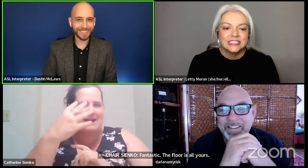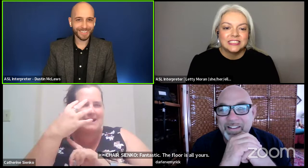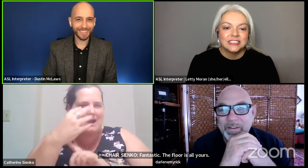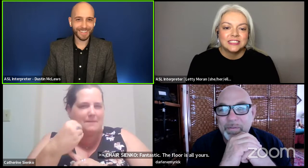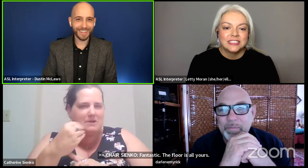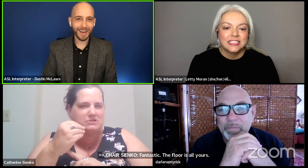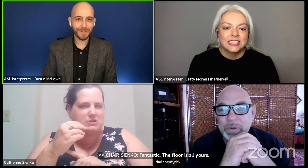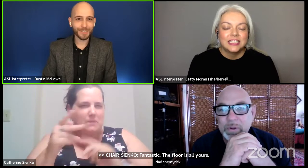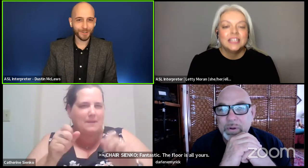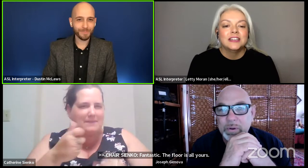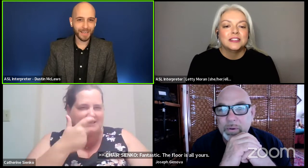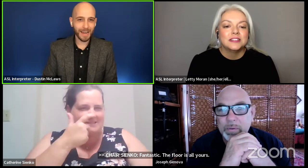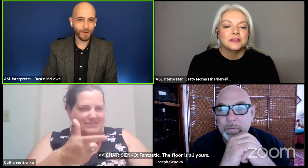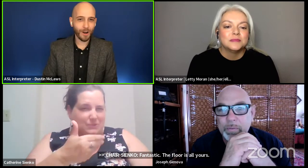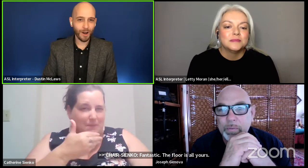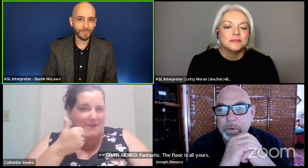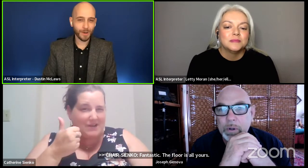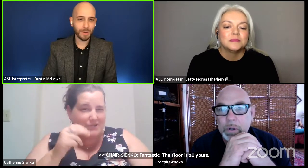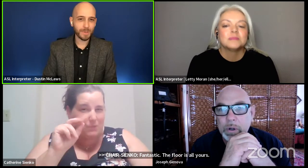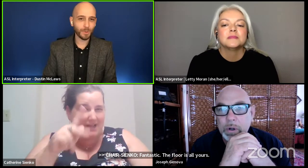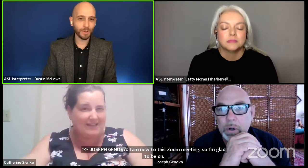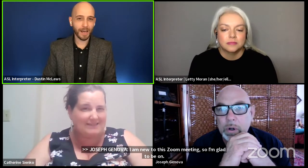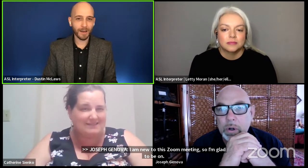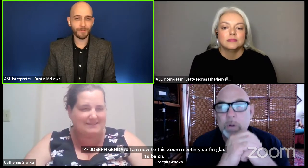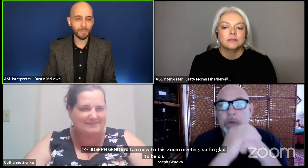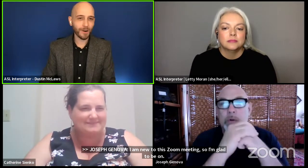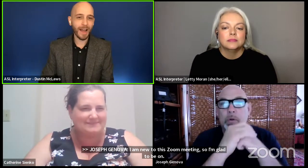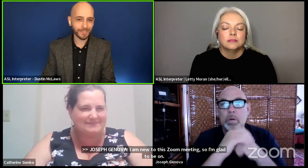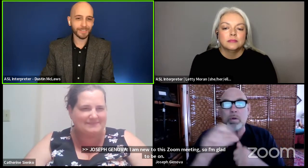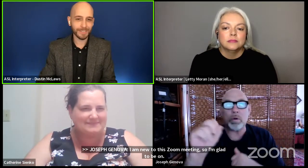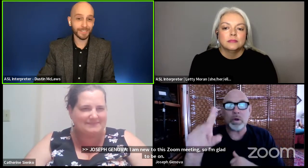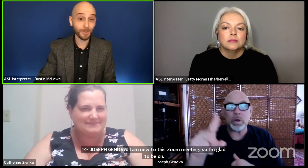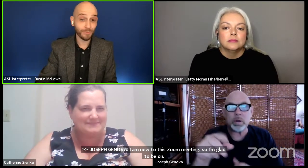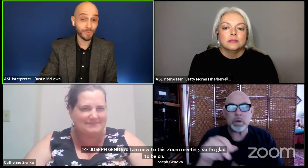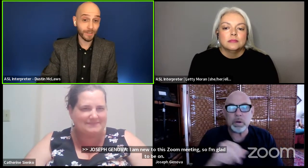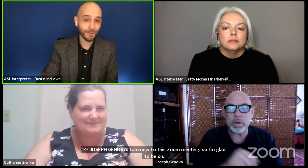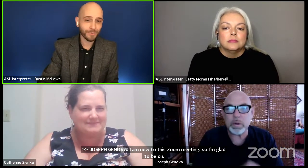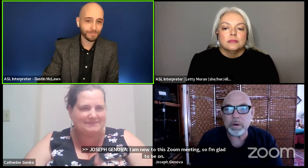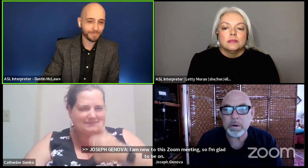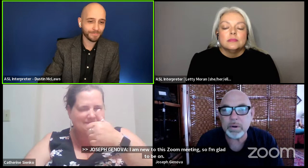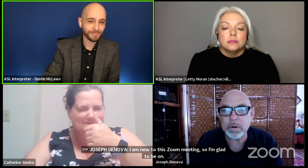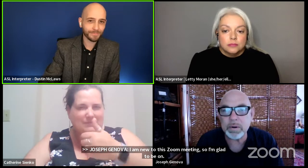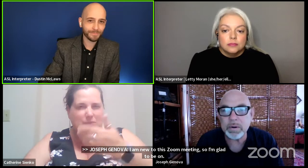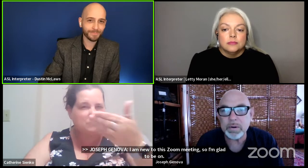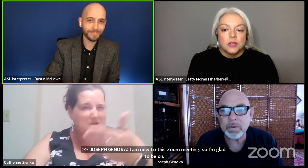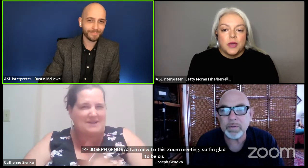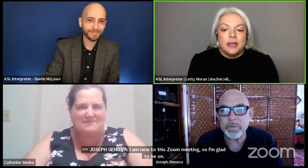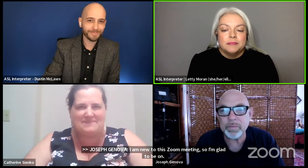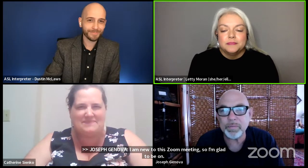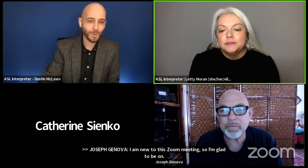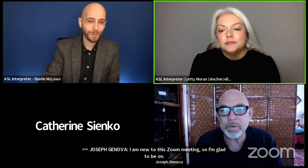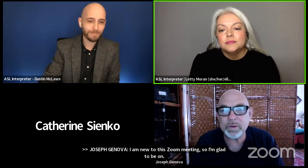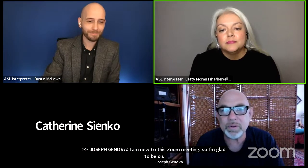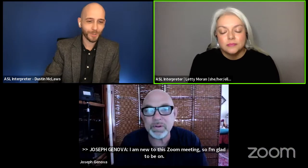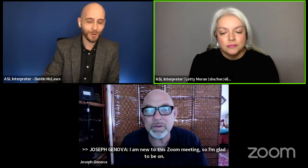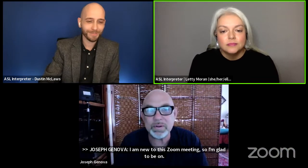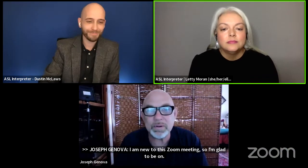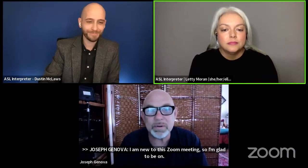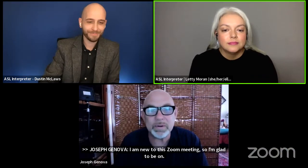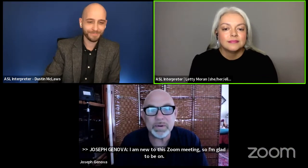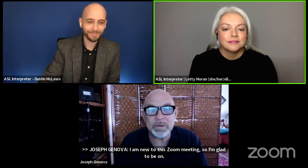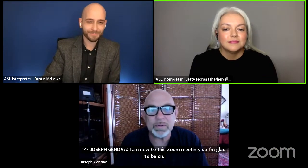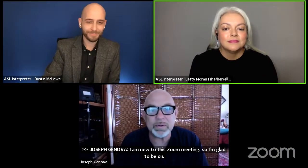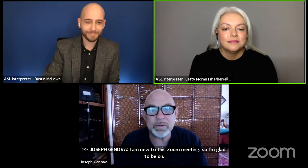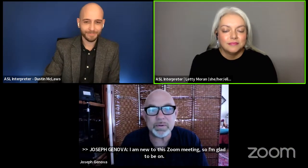here. I'm going to turn my camera off. That way people have a better access to seeing your video. Okay. Welcome. Go